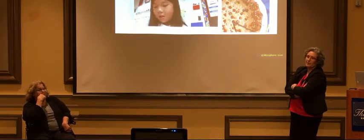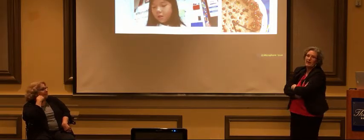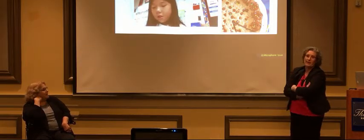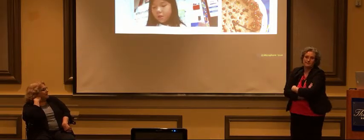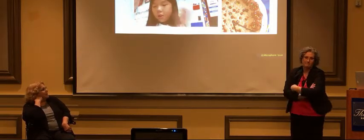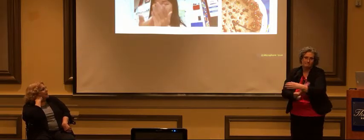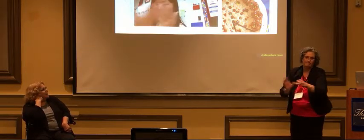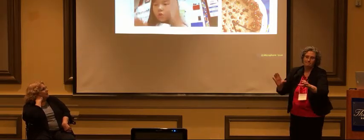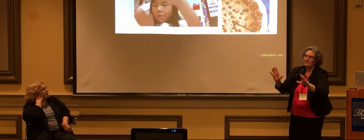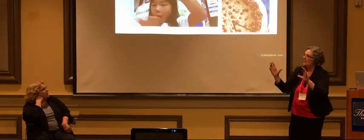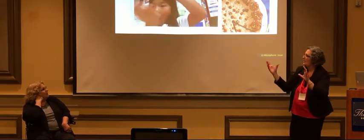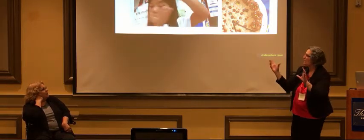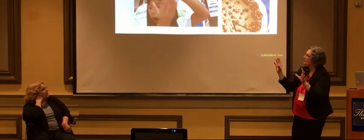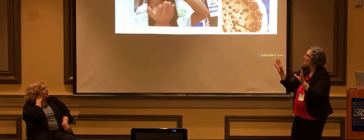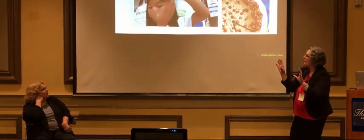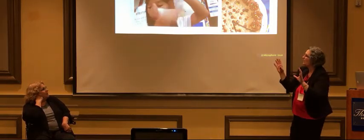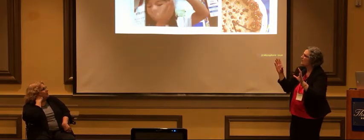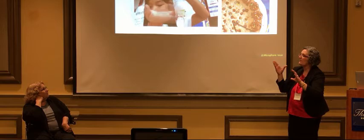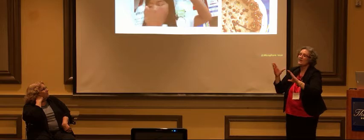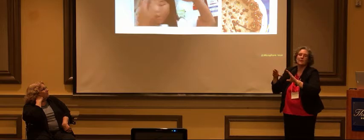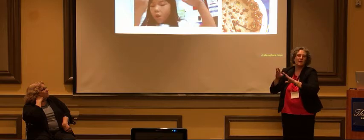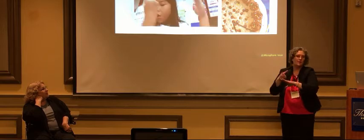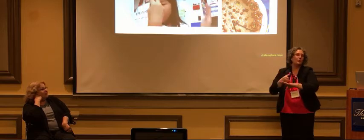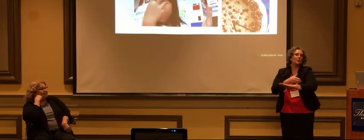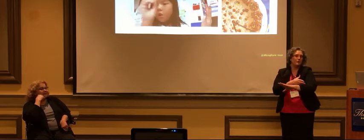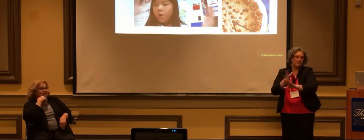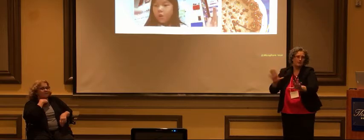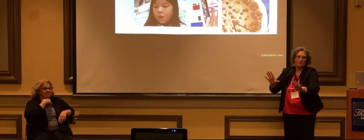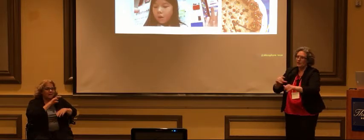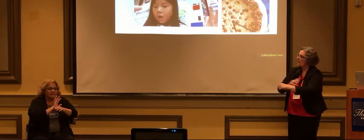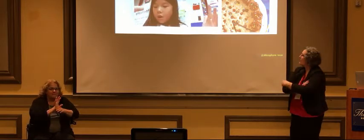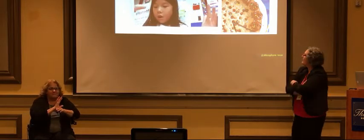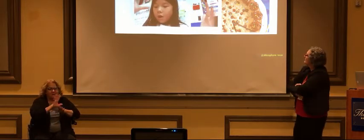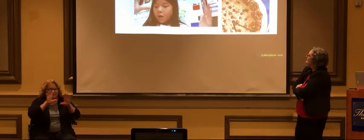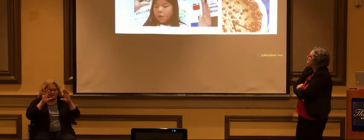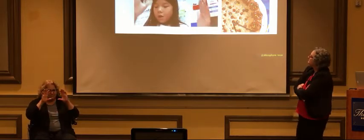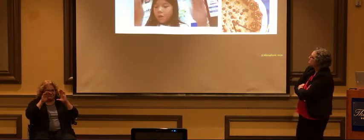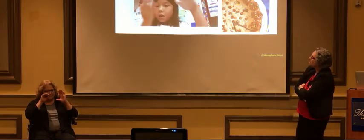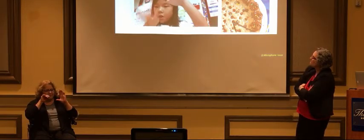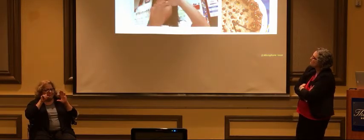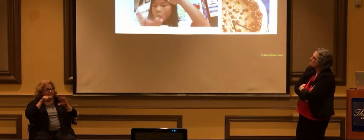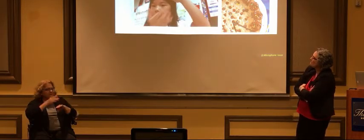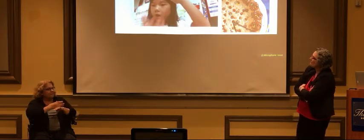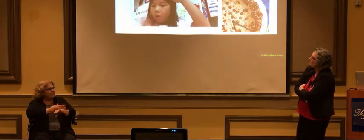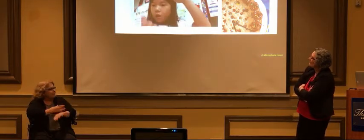You put it in a pan. My videoing has improved. Okay.